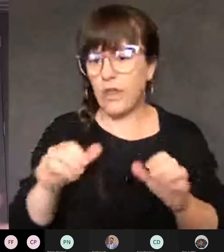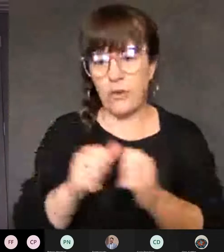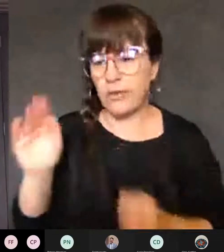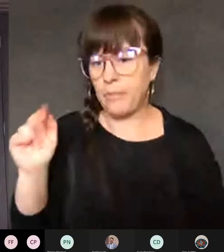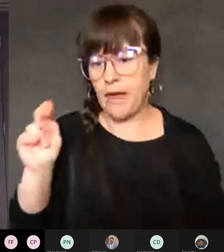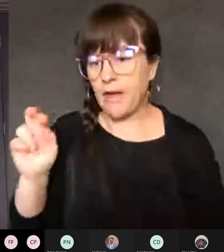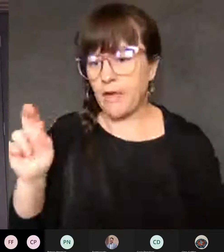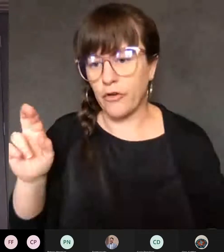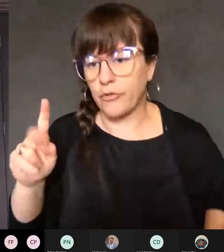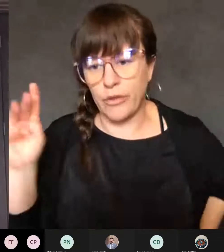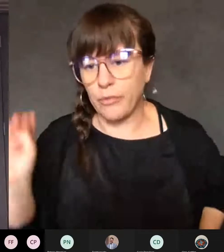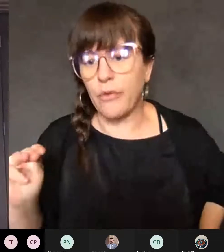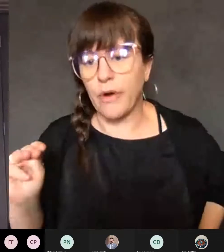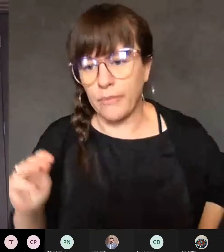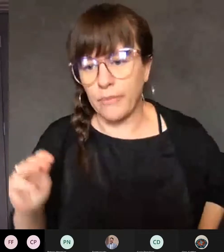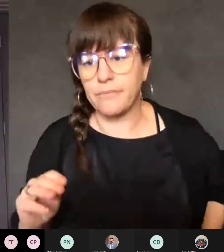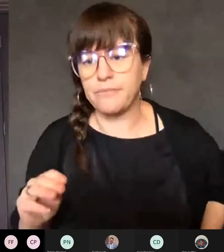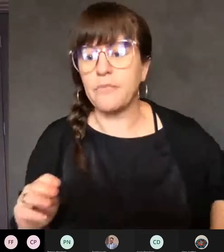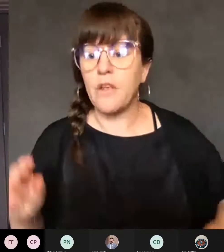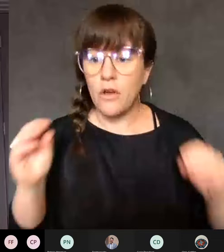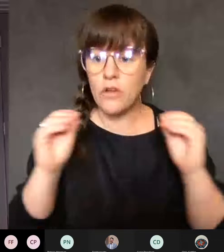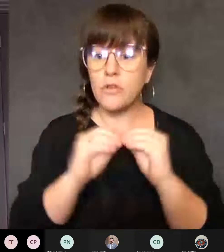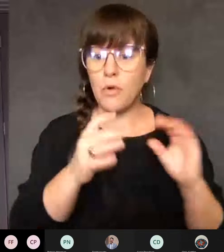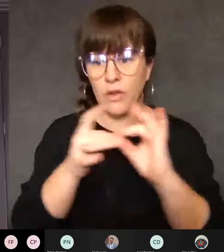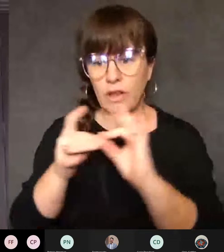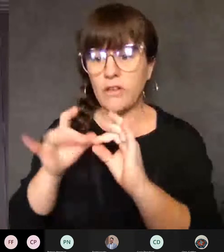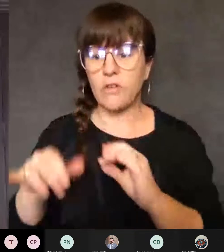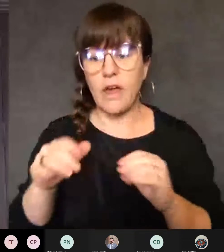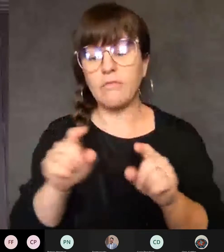So more about that as we go on.